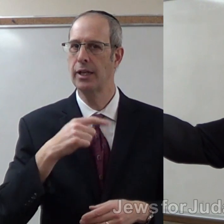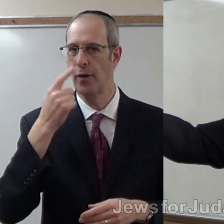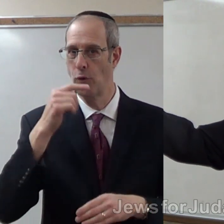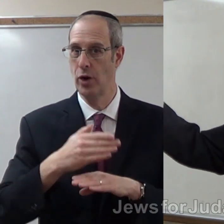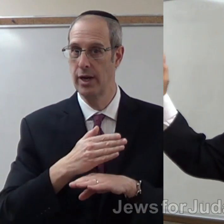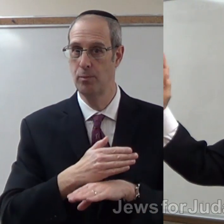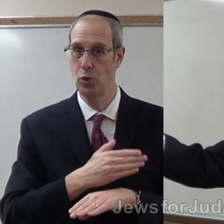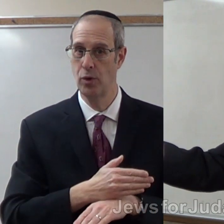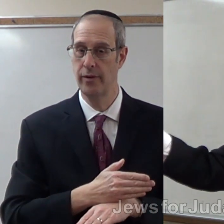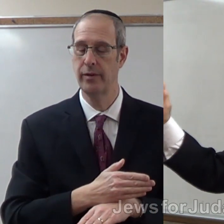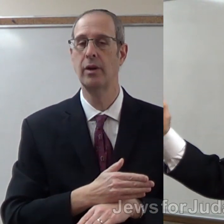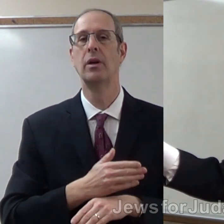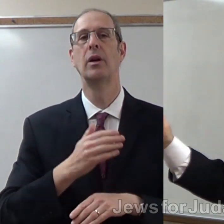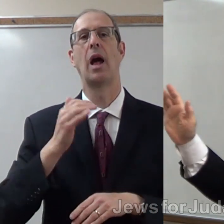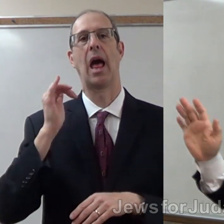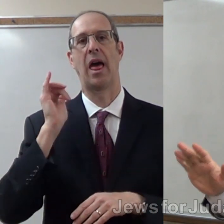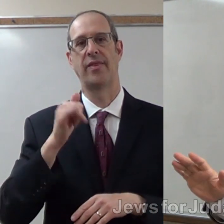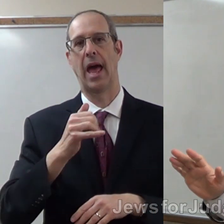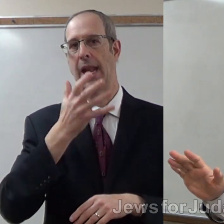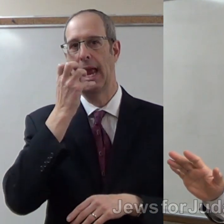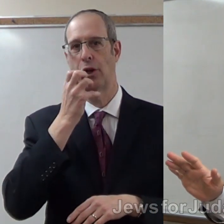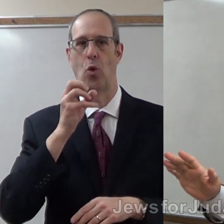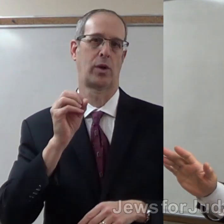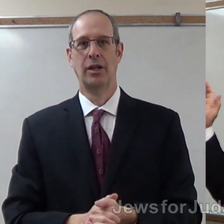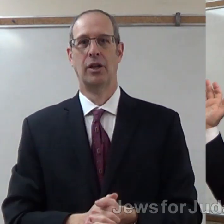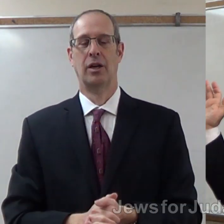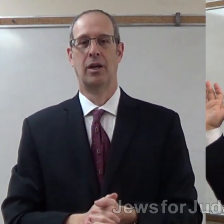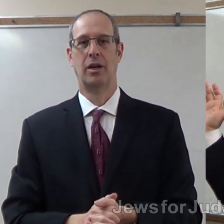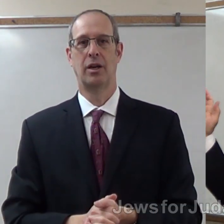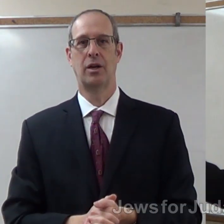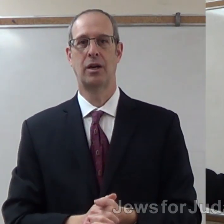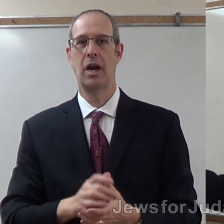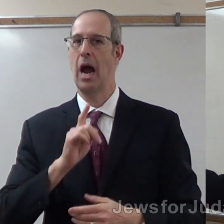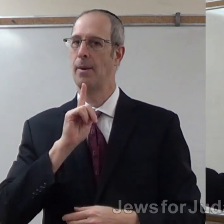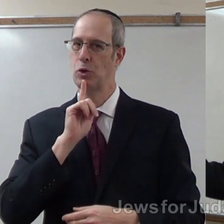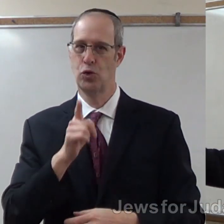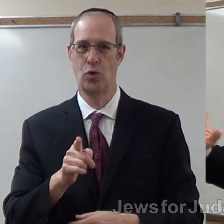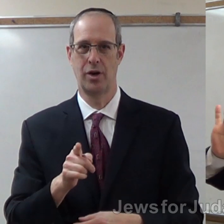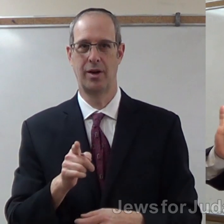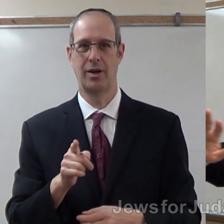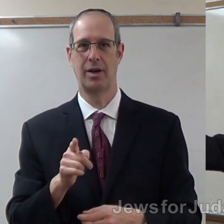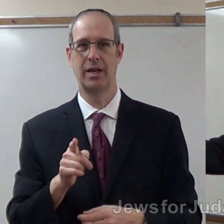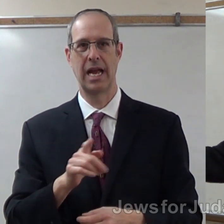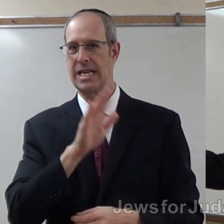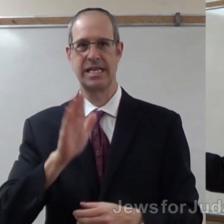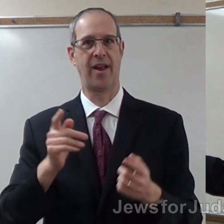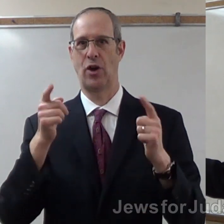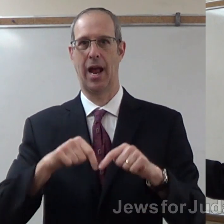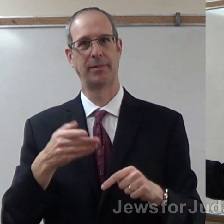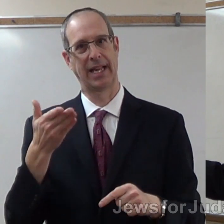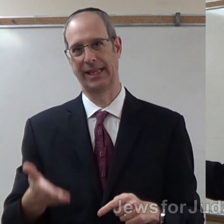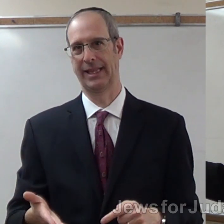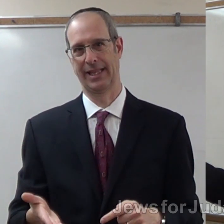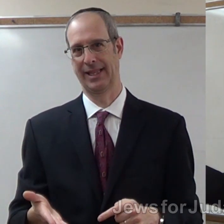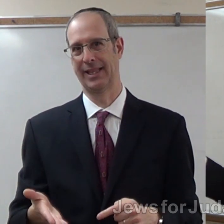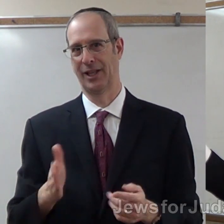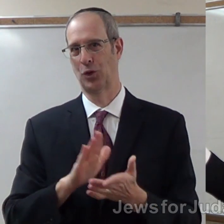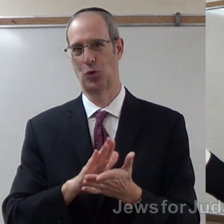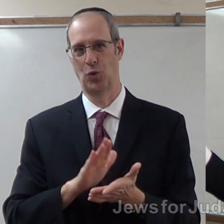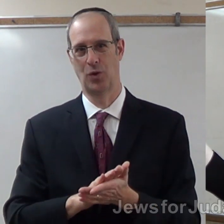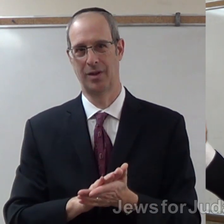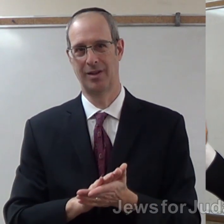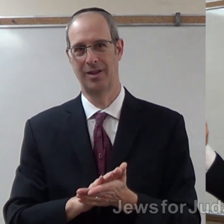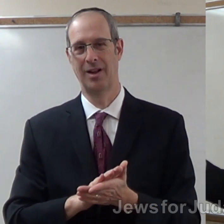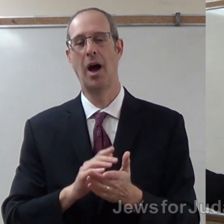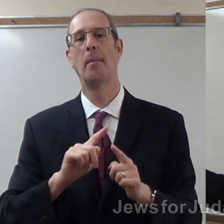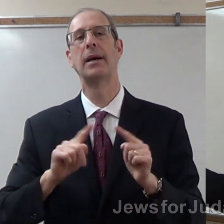improve, that kind of anger is okay. I'm sure it never happens in this school,